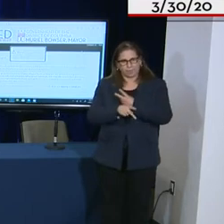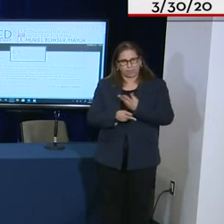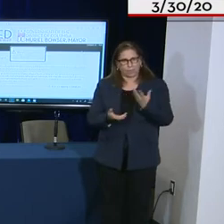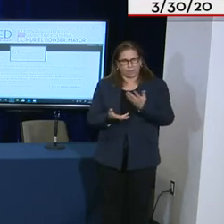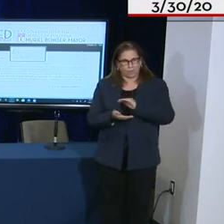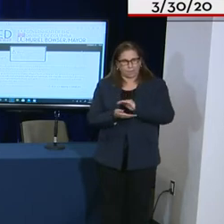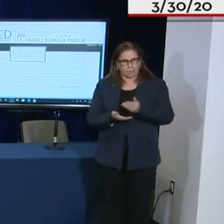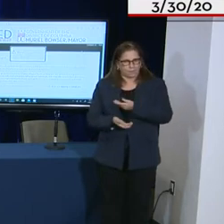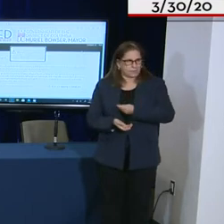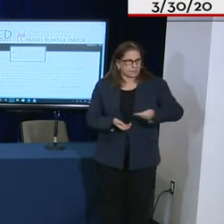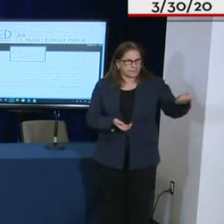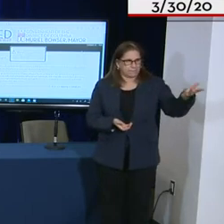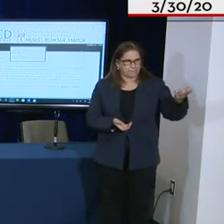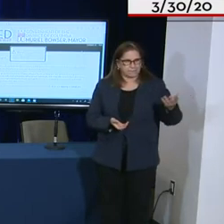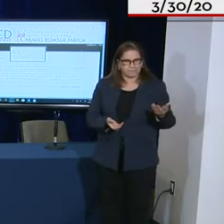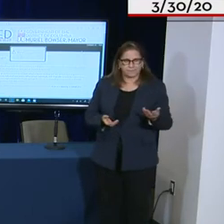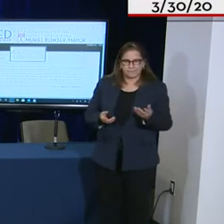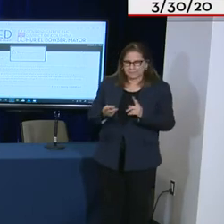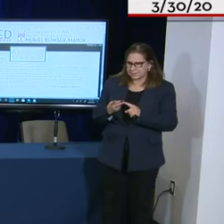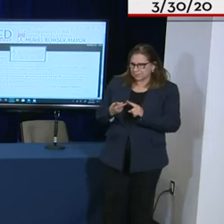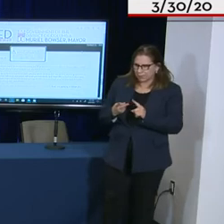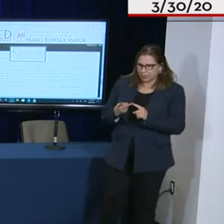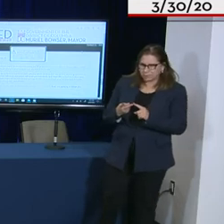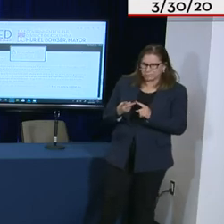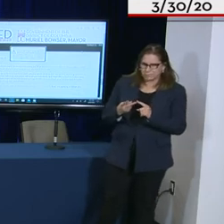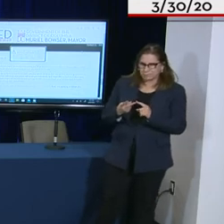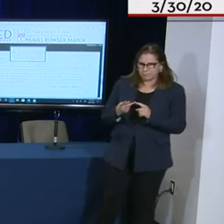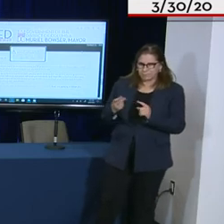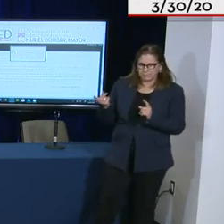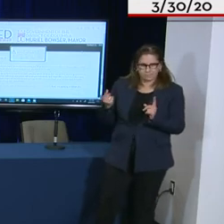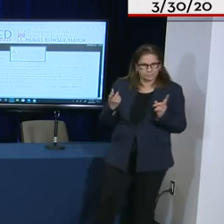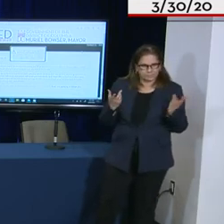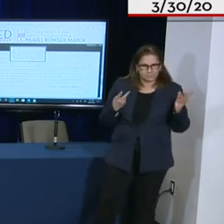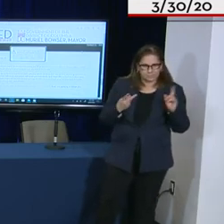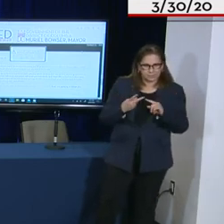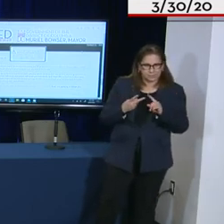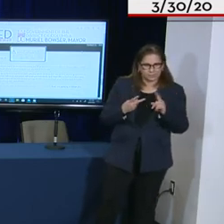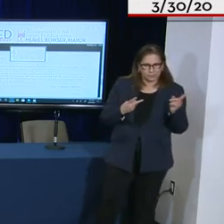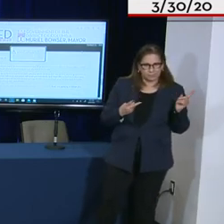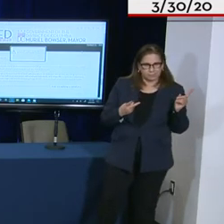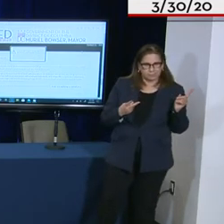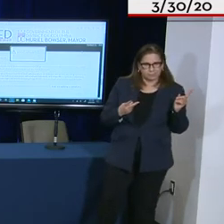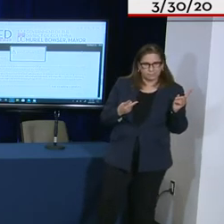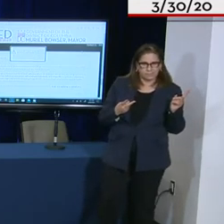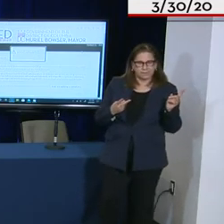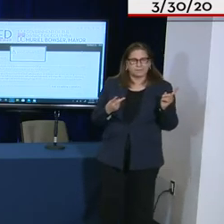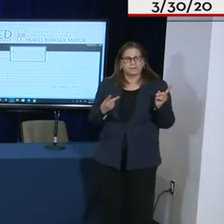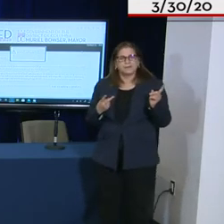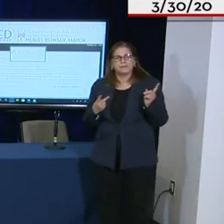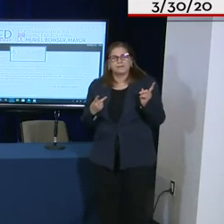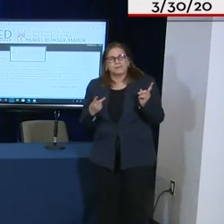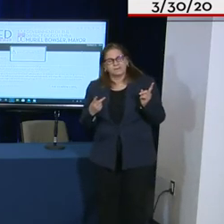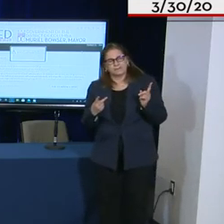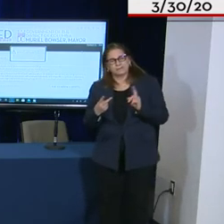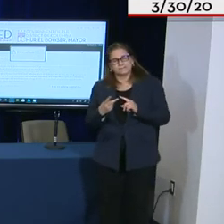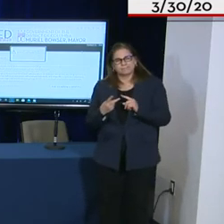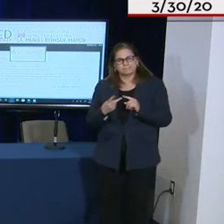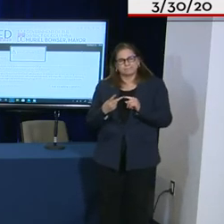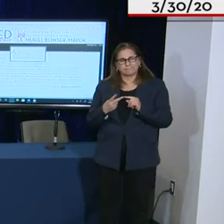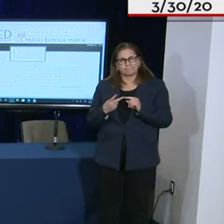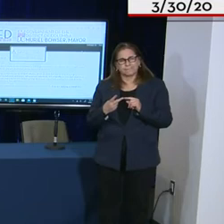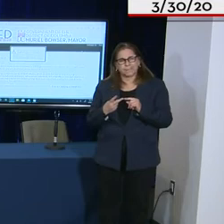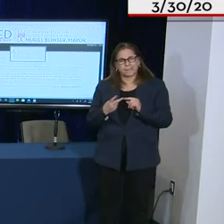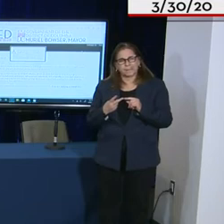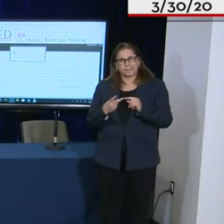question. And what was the second part again, Simone? Hold on. The second part is, do they begin when